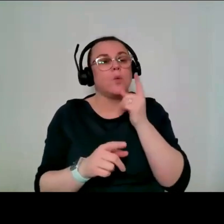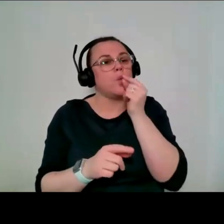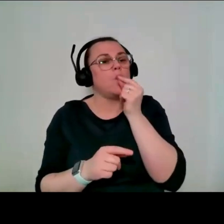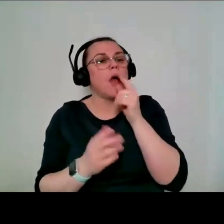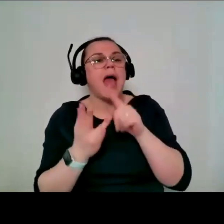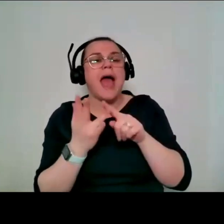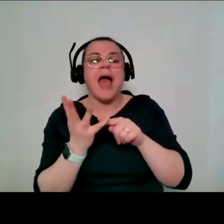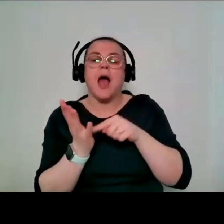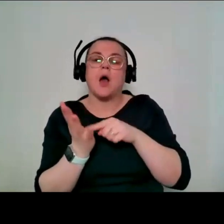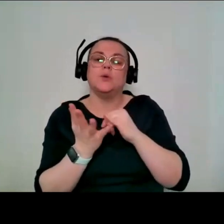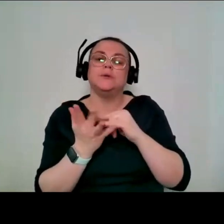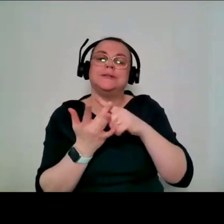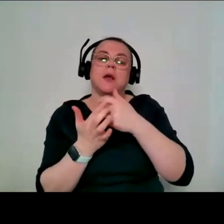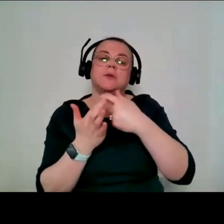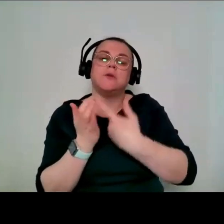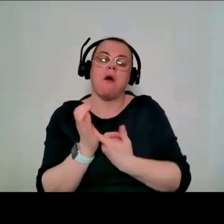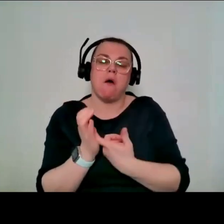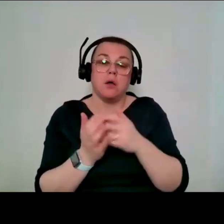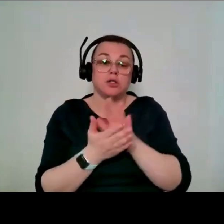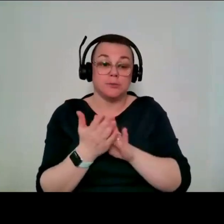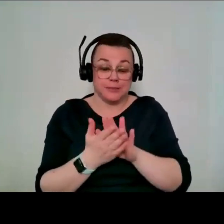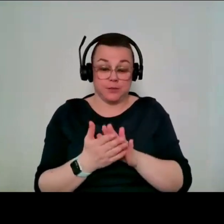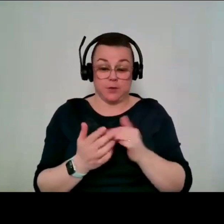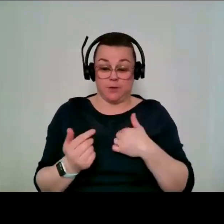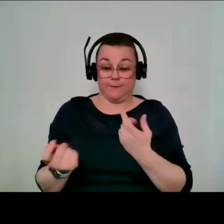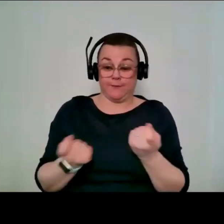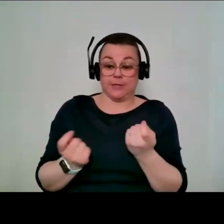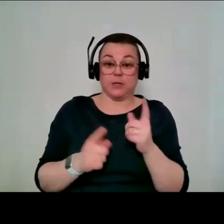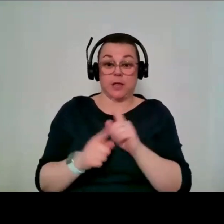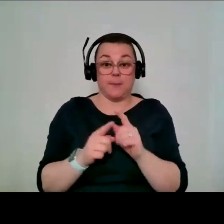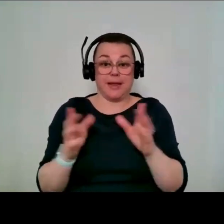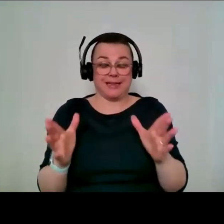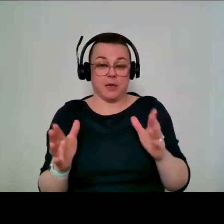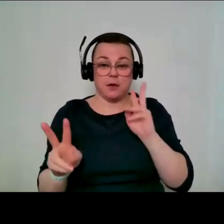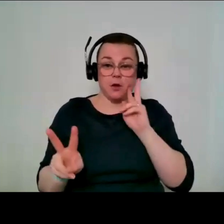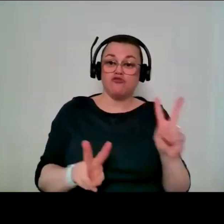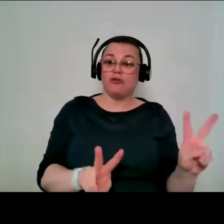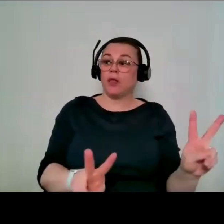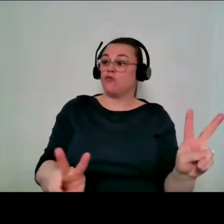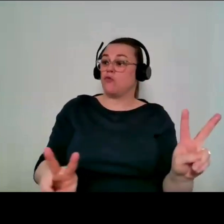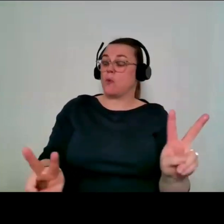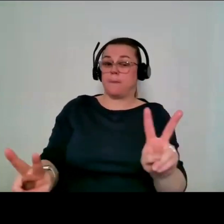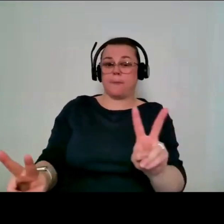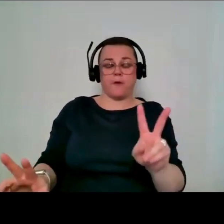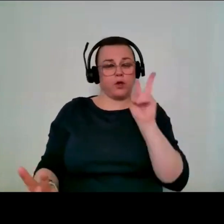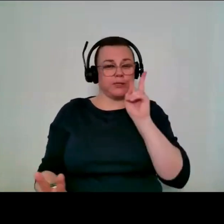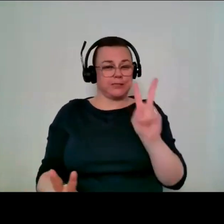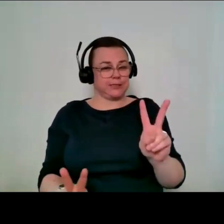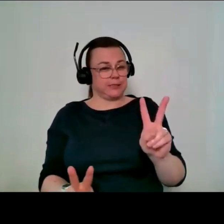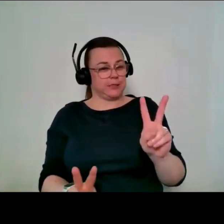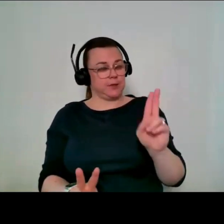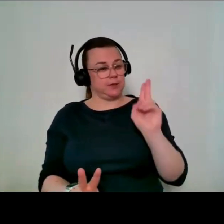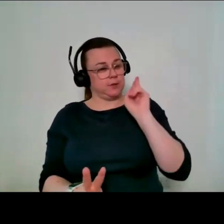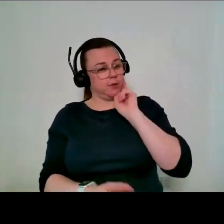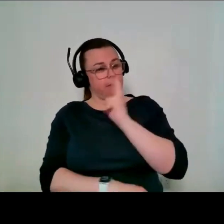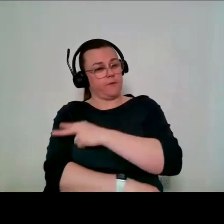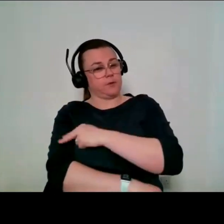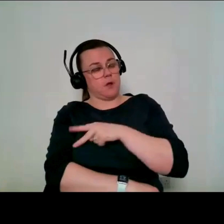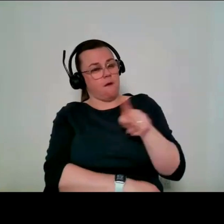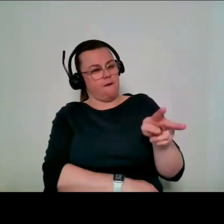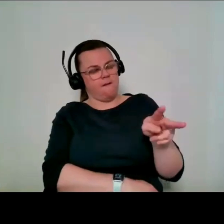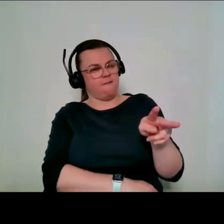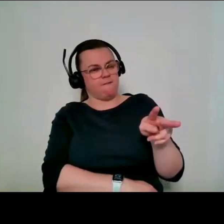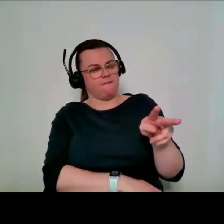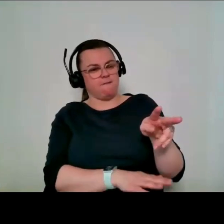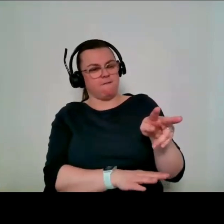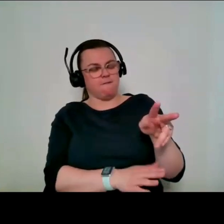If you are facilitating the meeting, read the room. And if you notice that your deaf employee is not